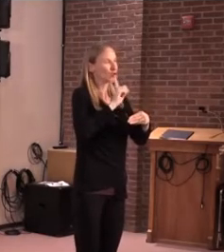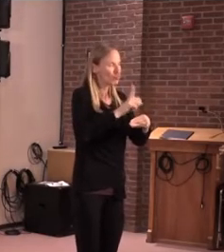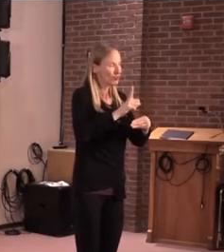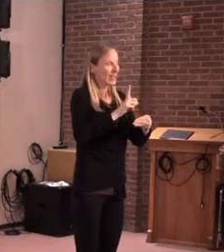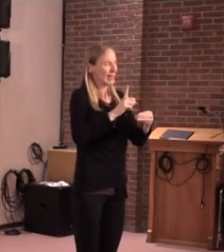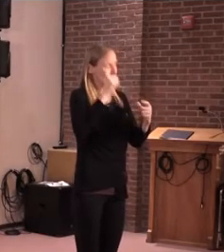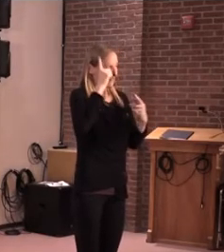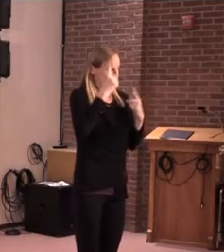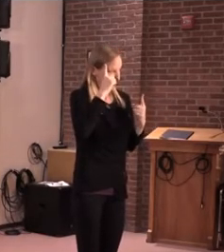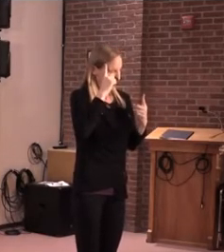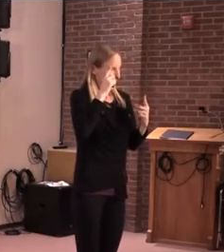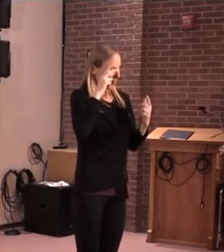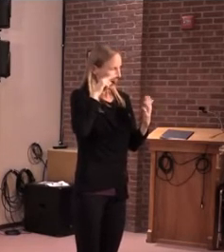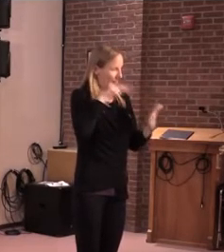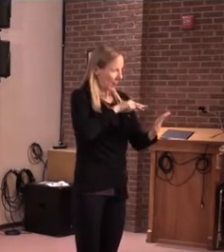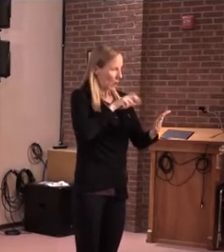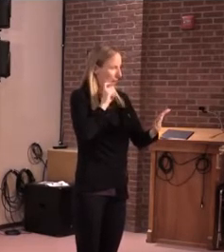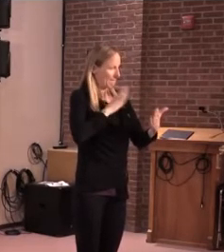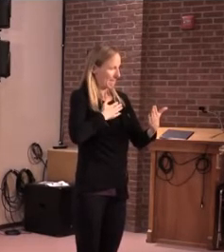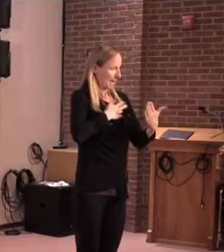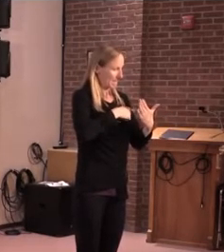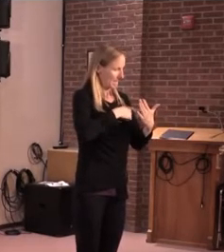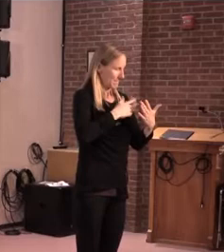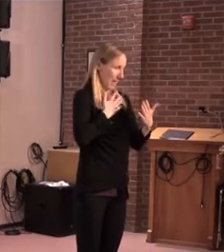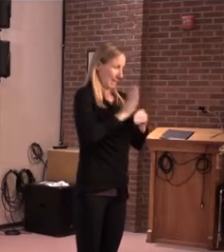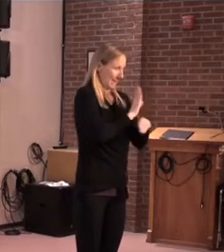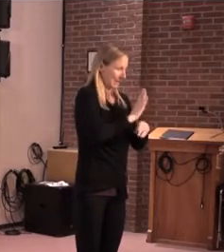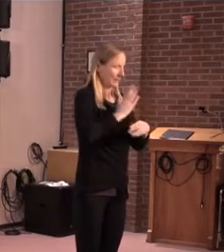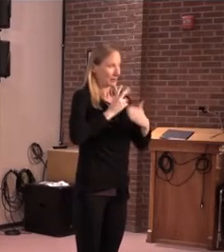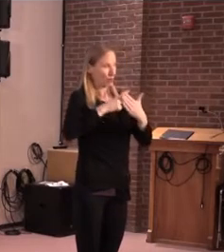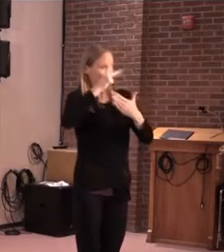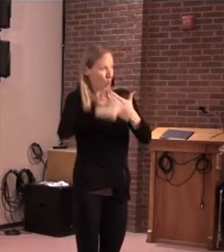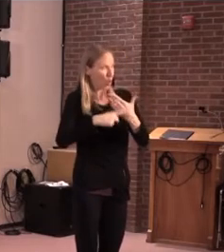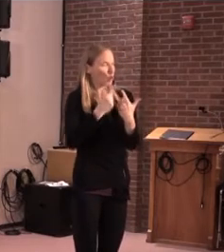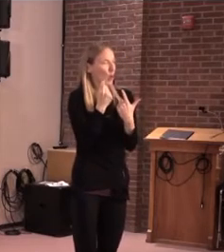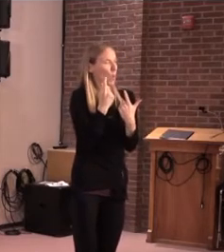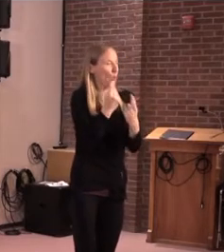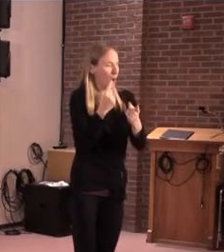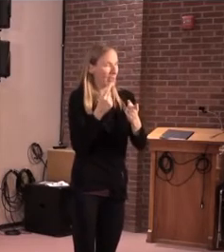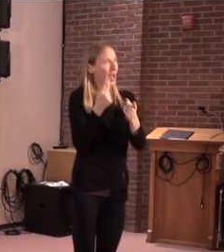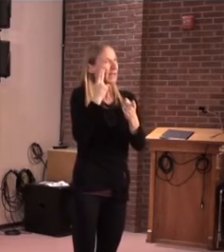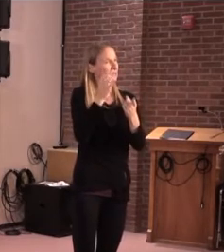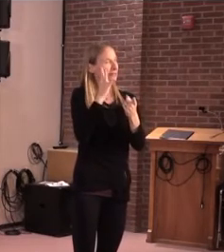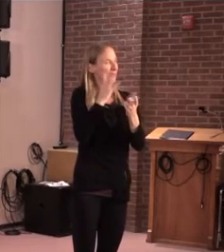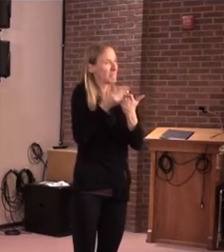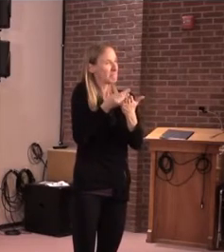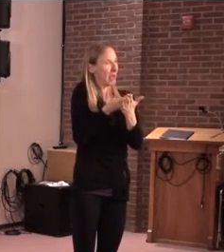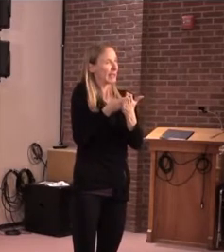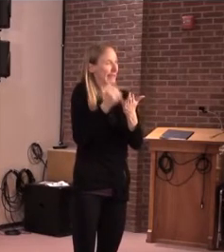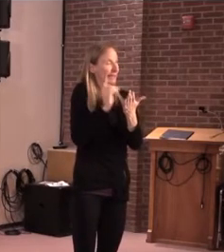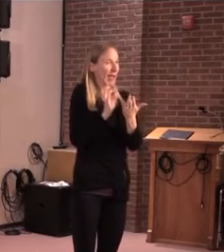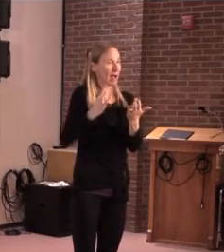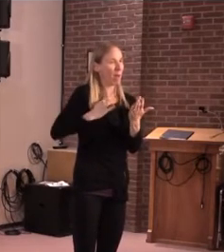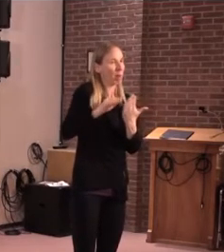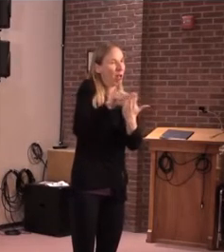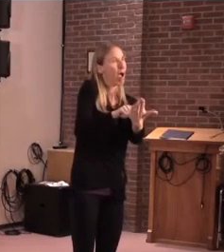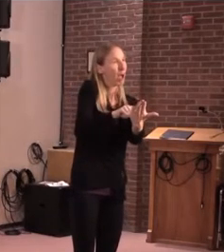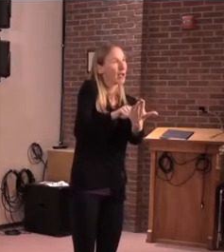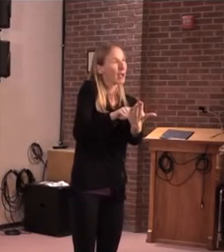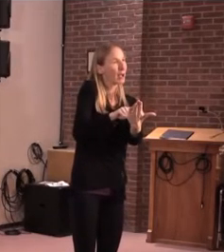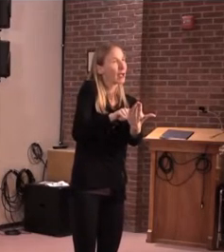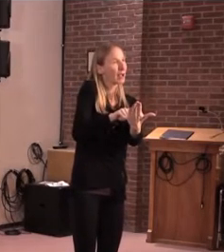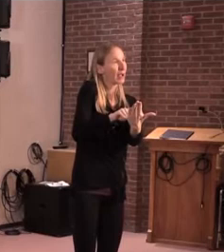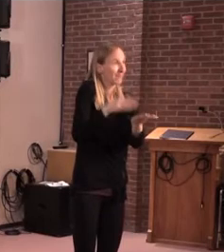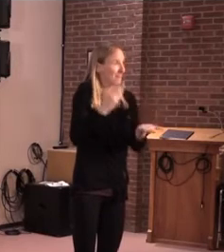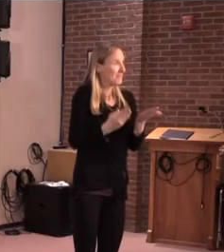look at these programs that the Commerce Agency has outlined, and there could be a pocket there for folks.